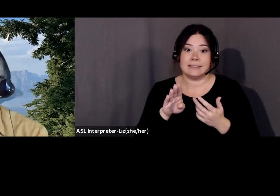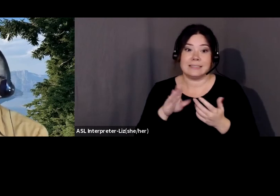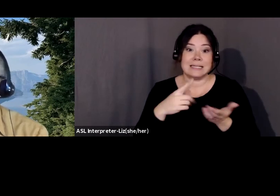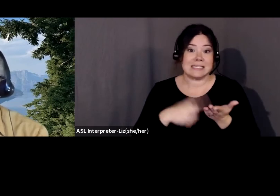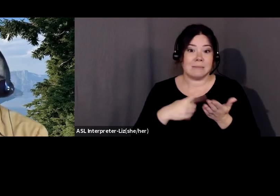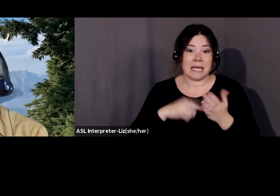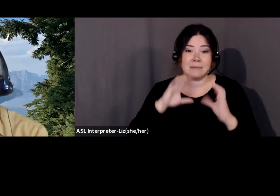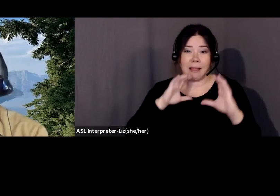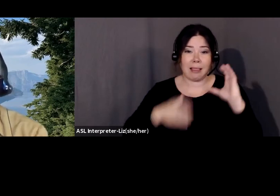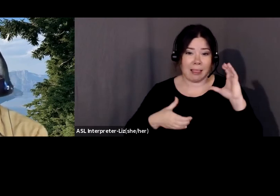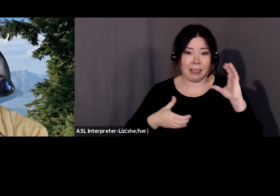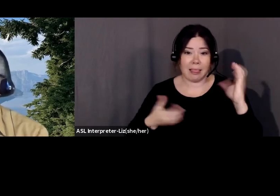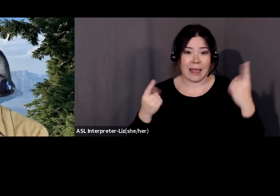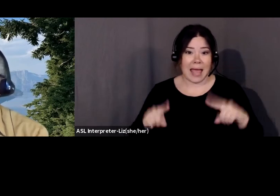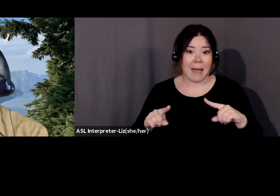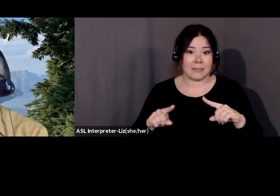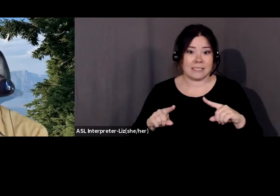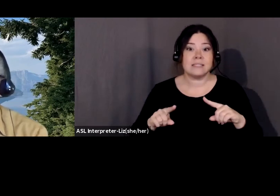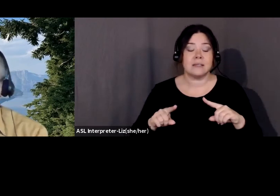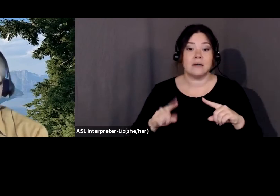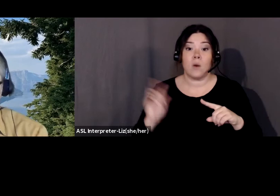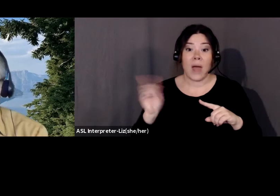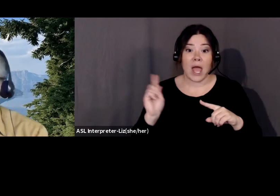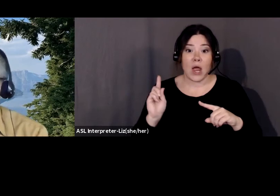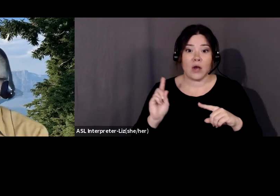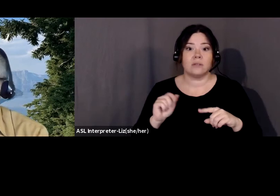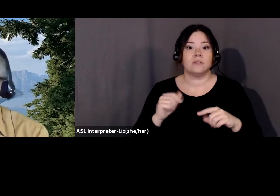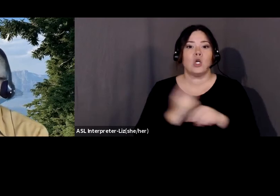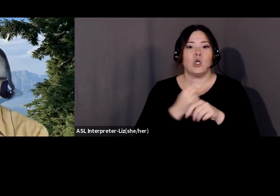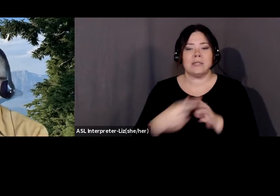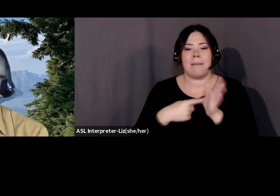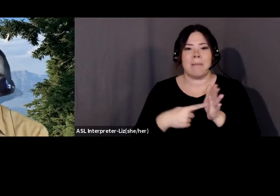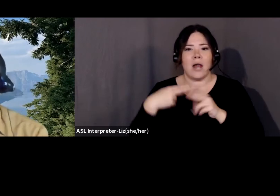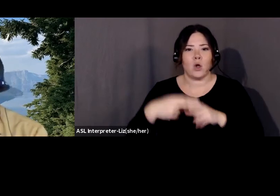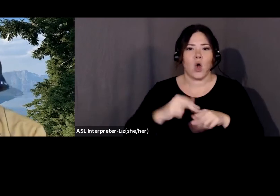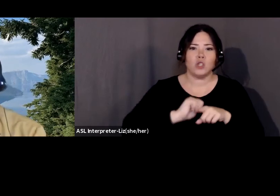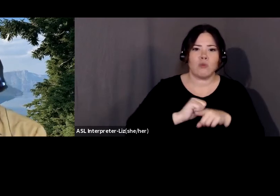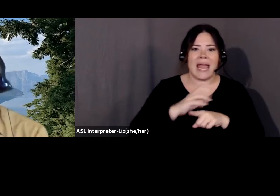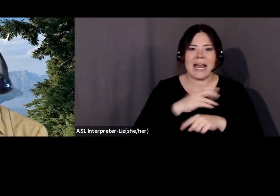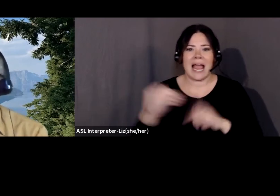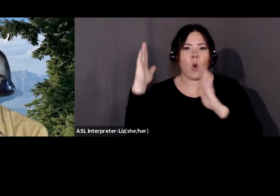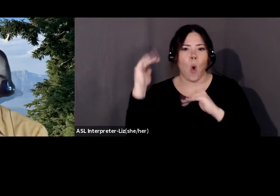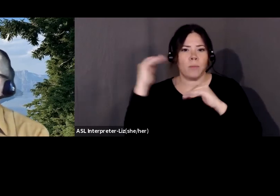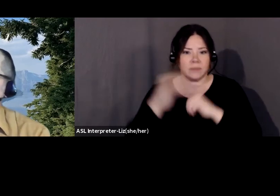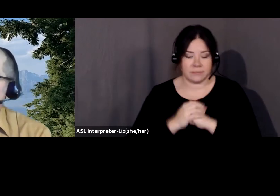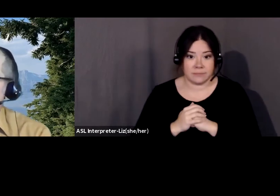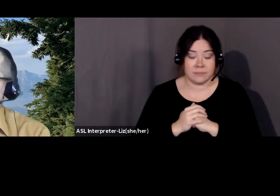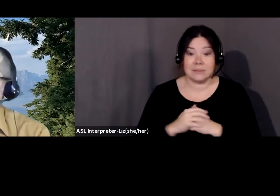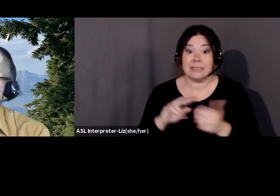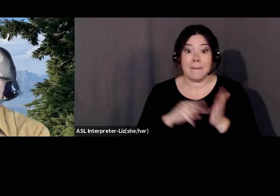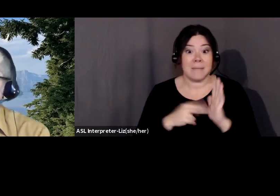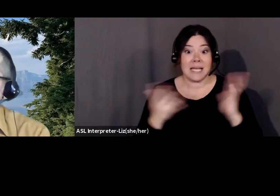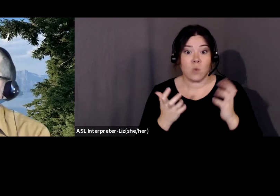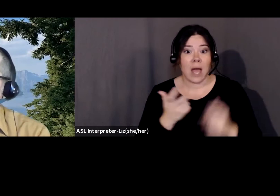through something called train and hope models. And what I mean by that is watching an hour presentation